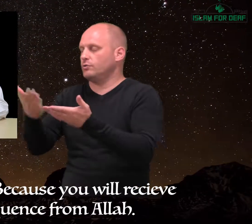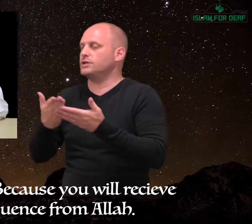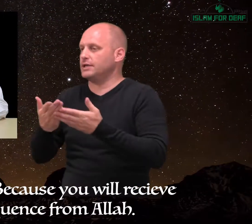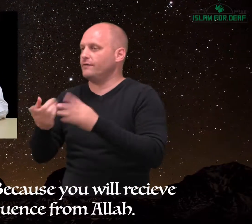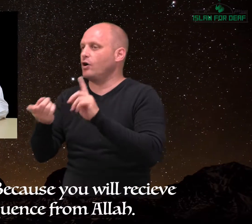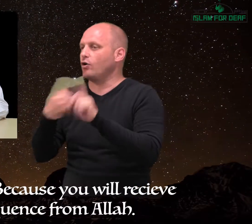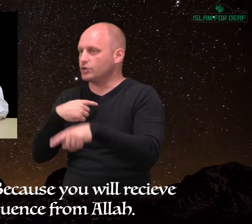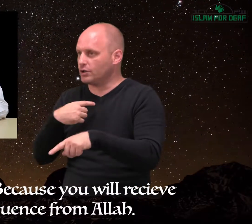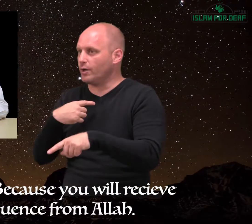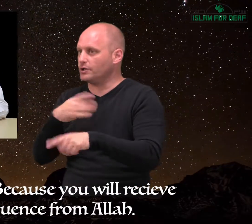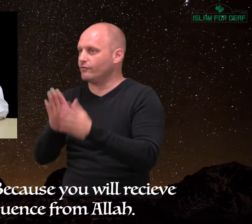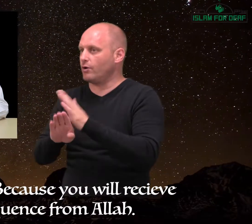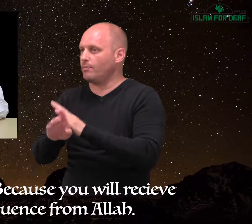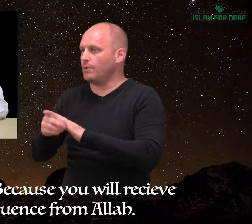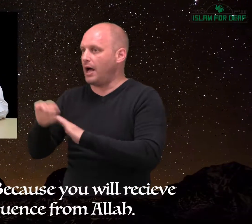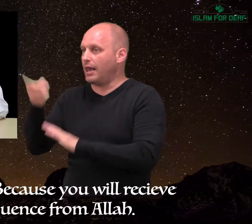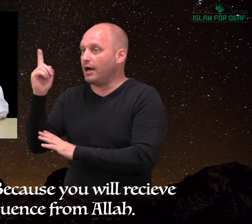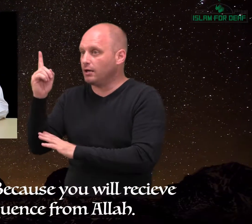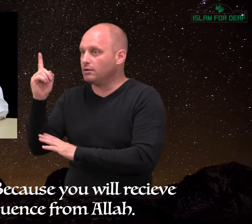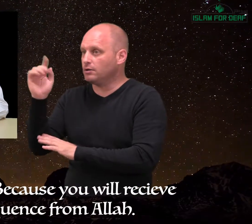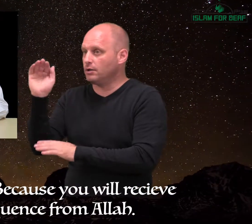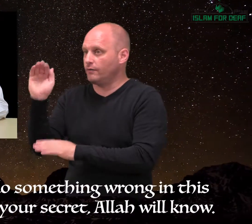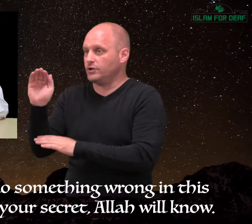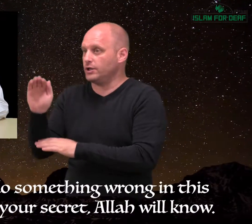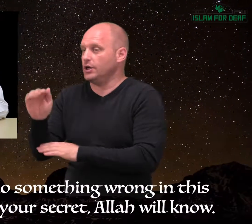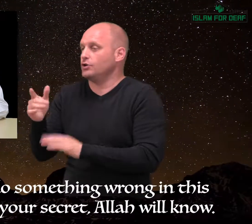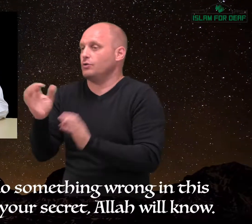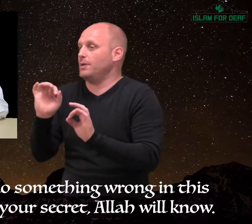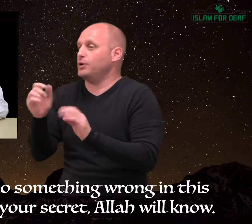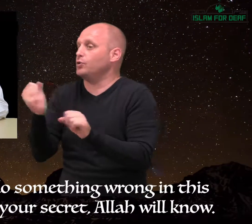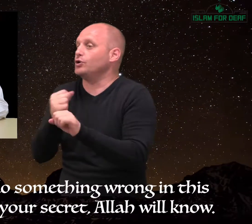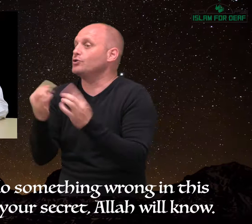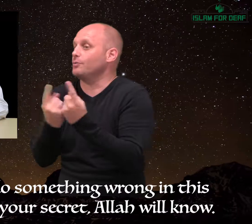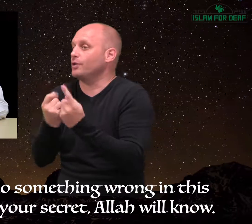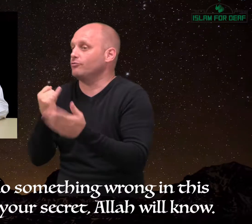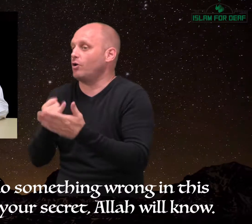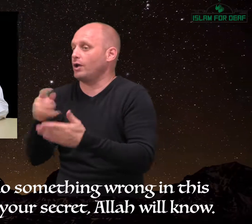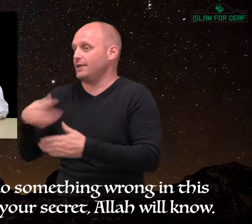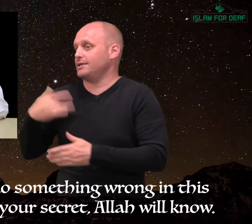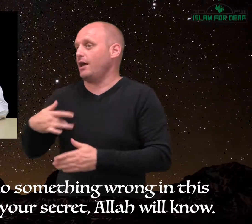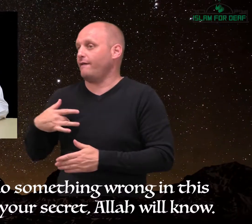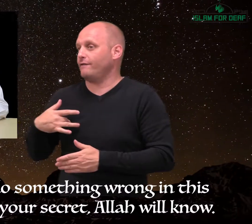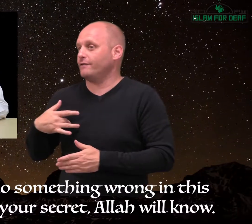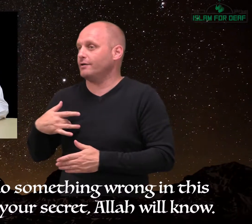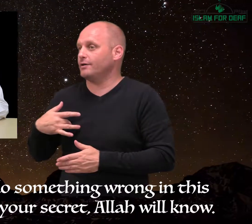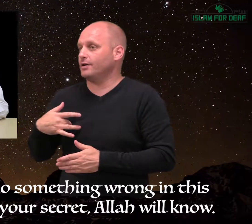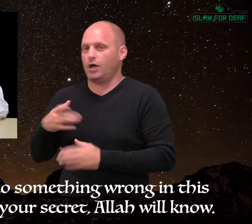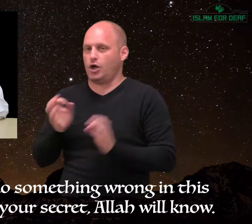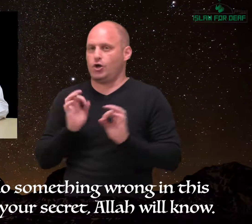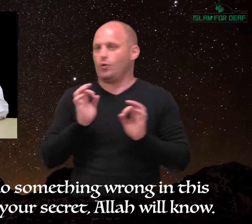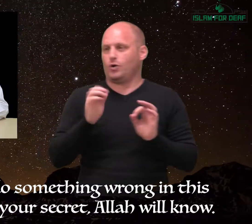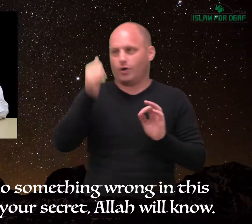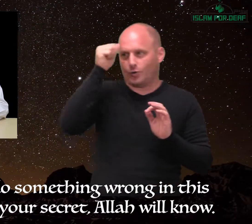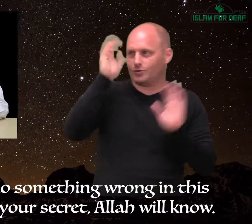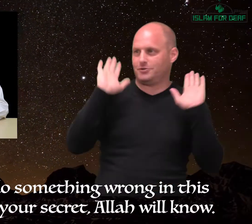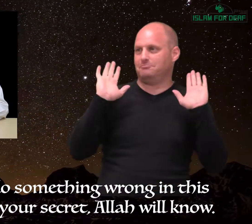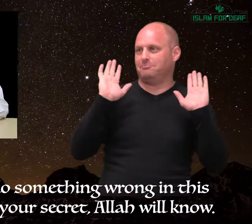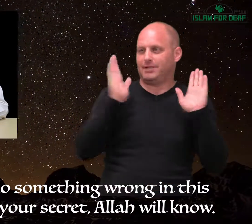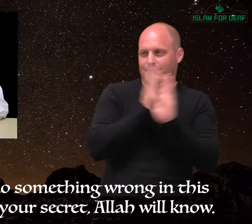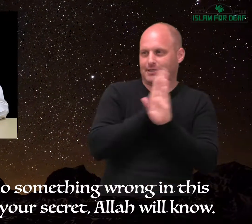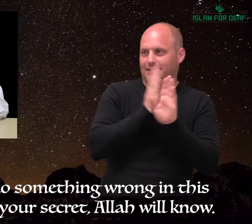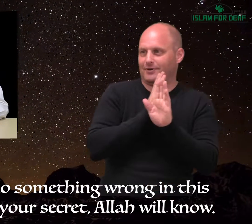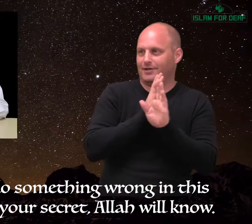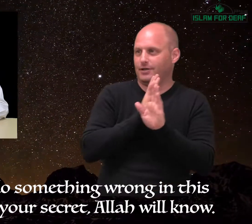Because you would receive a consequence from Allah. Yes. So maybe you do something wrong in this life, and no one